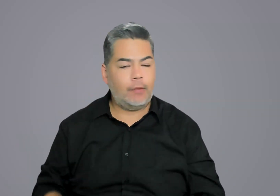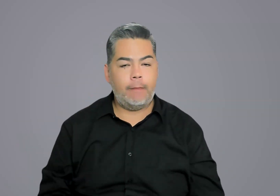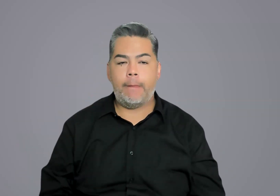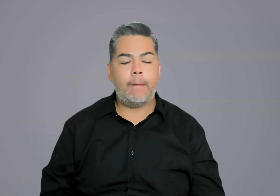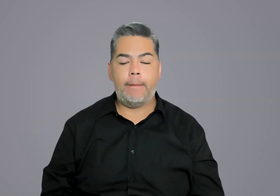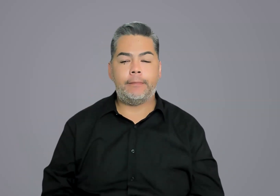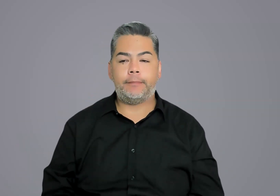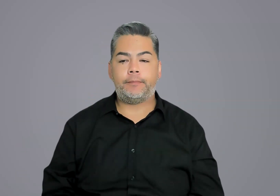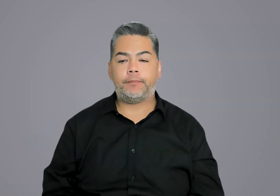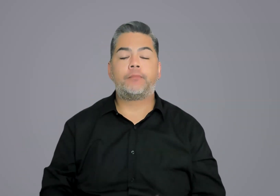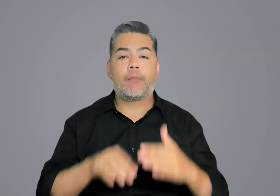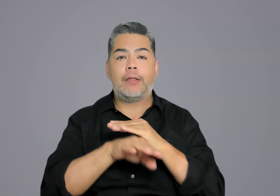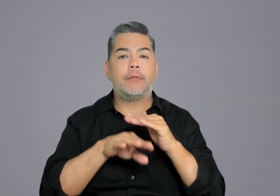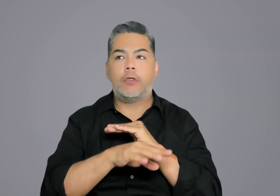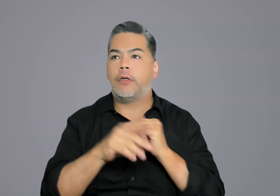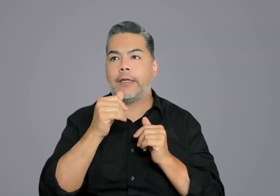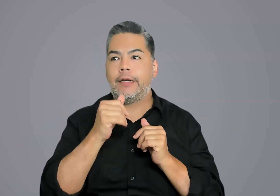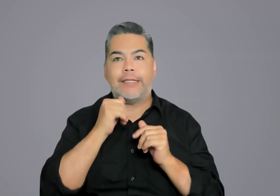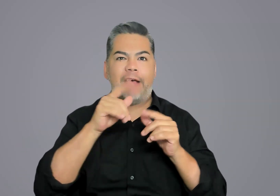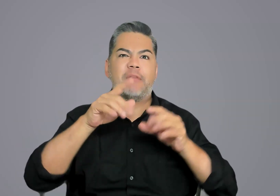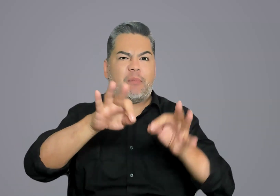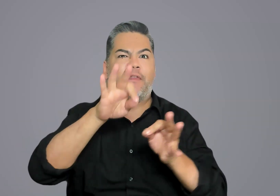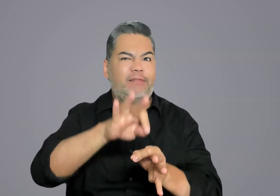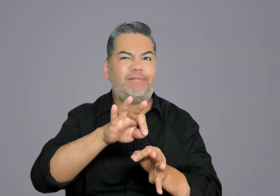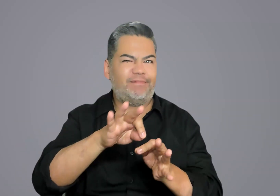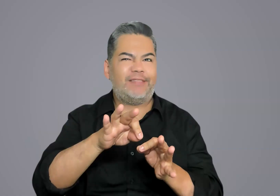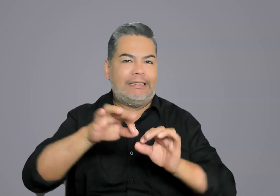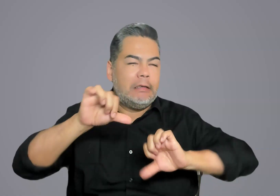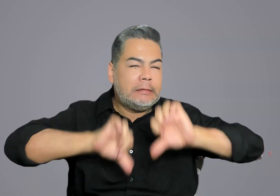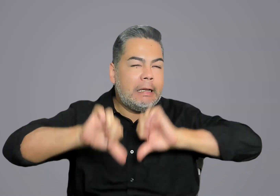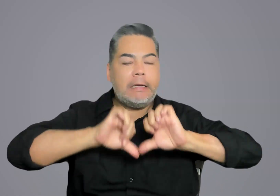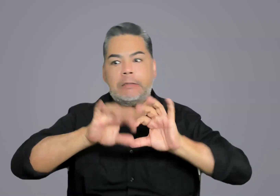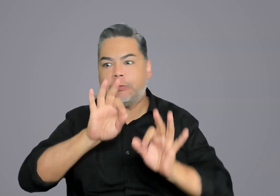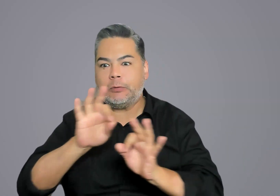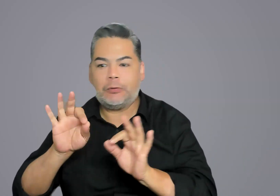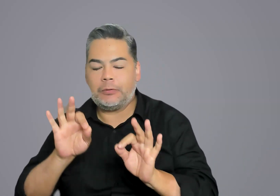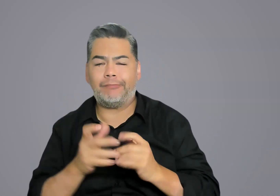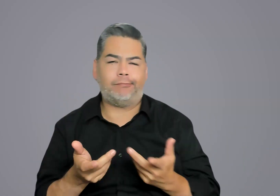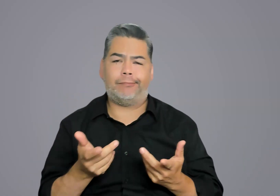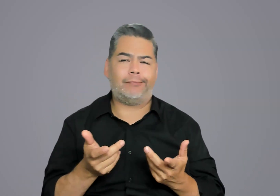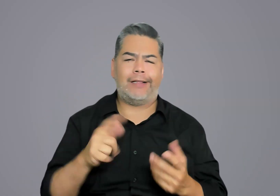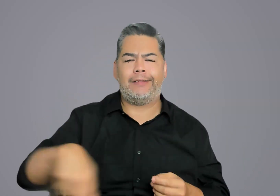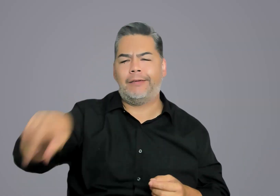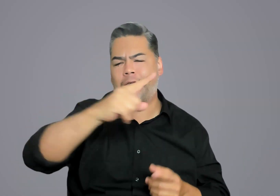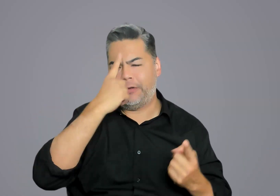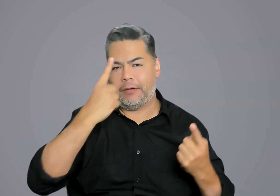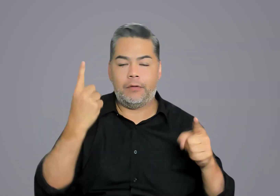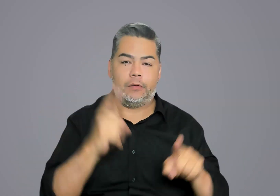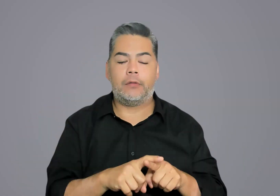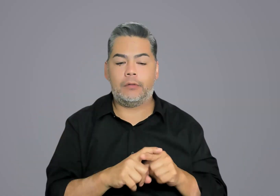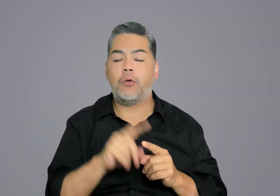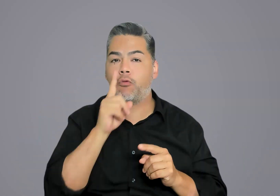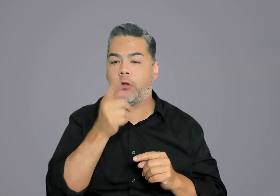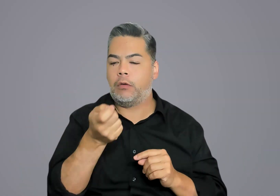Accessibility is not a perfect science. I think we can all agree on that. It's really an iterative process where small